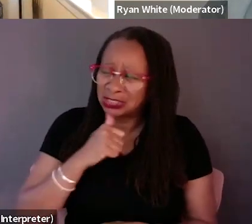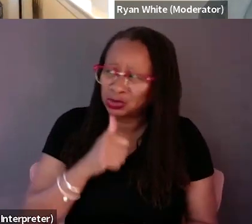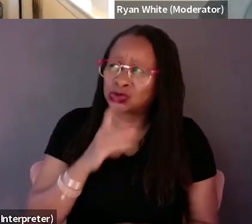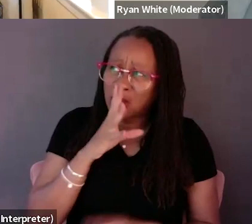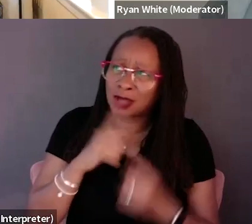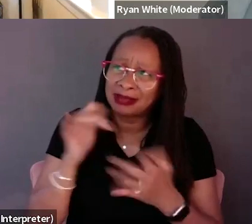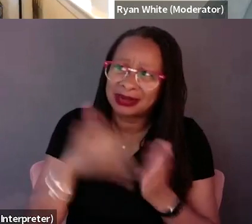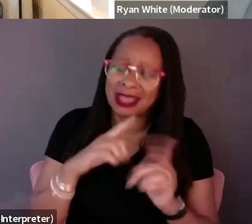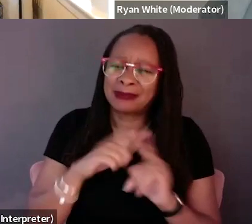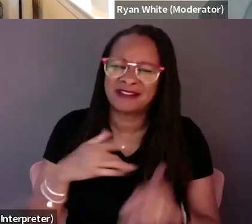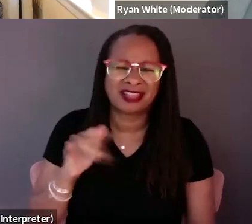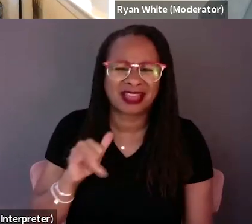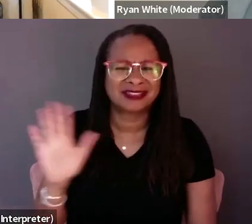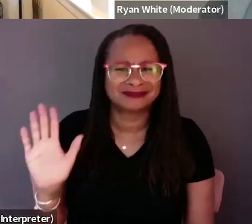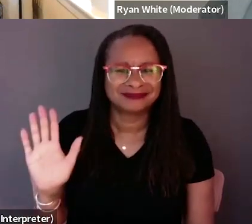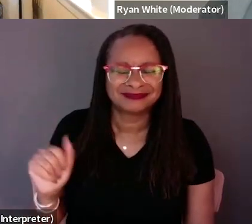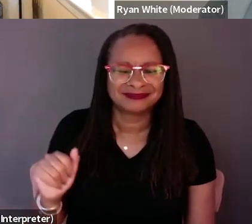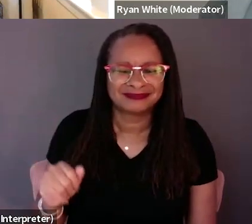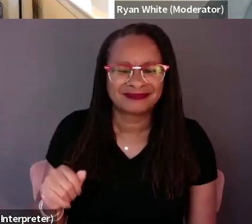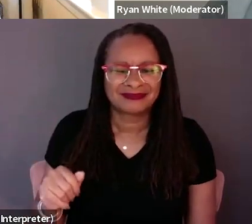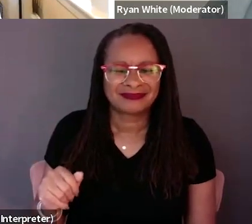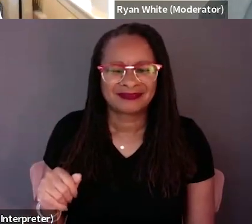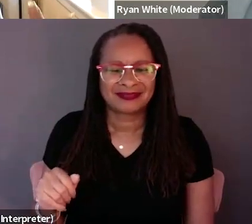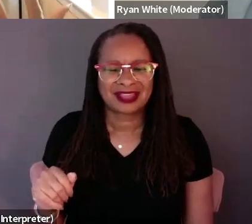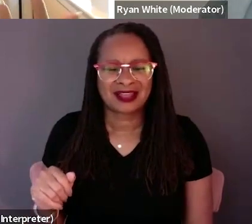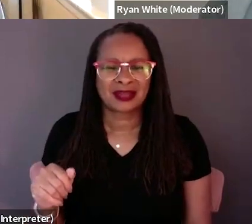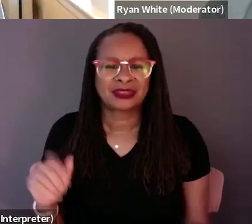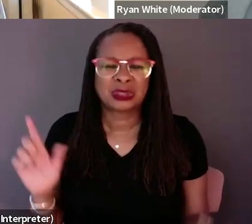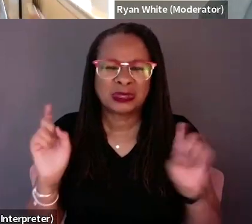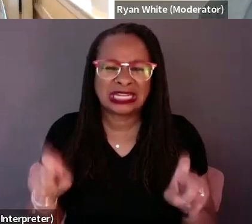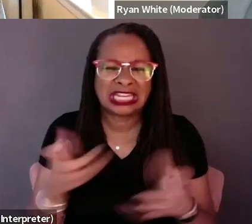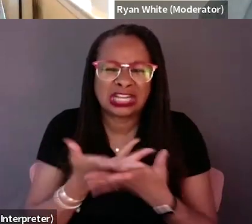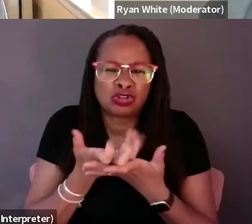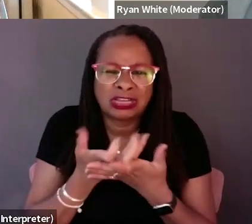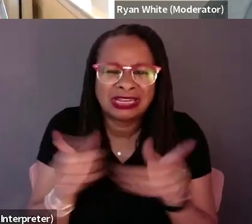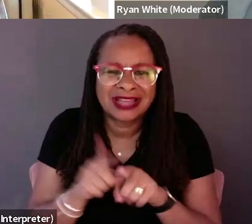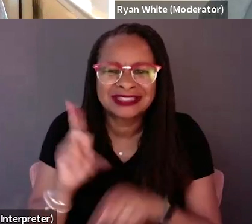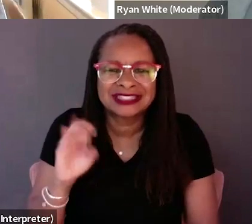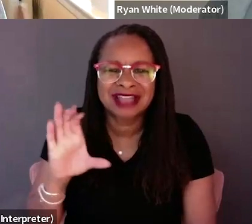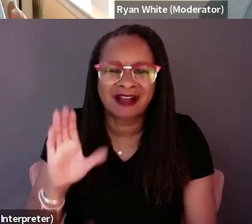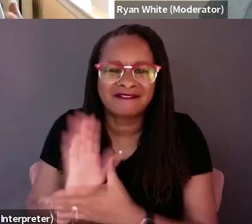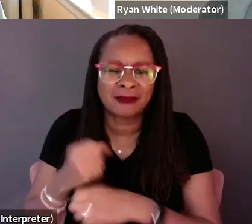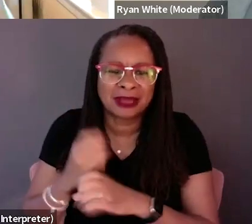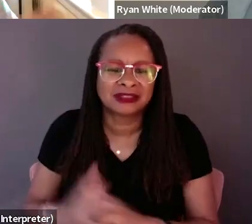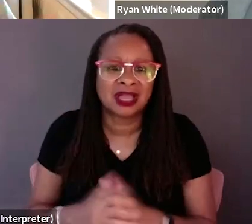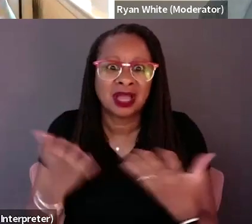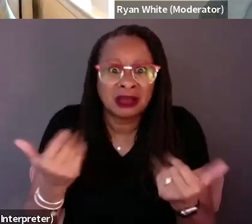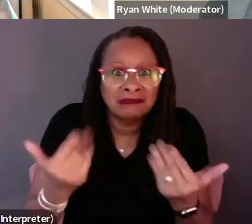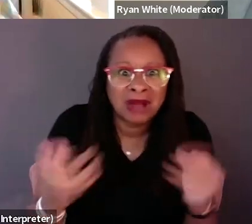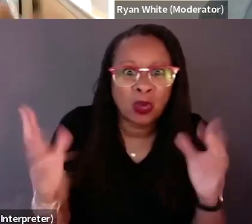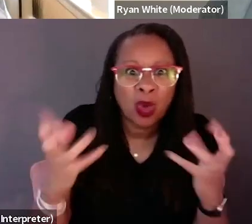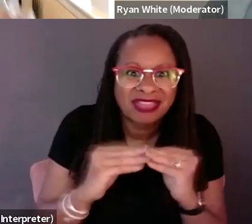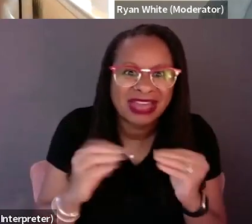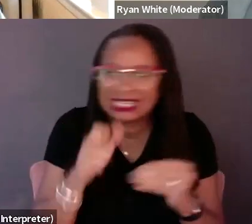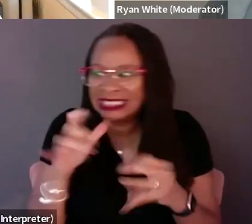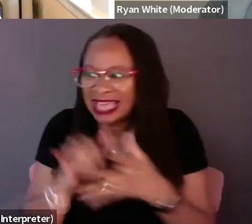like, you can say, we're so needy and greedy as documentary filmmakers. You're like, oh, we